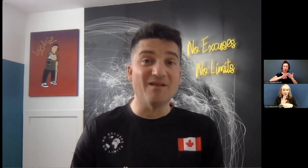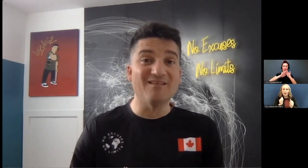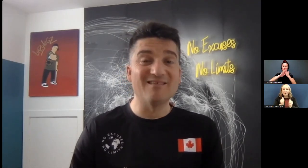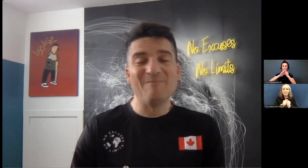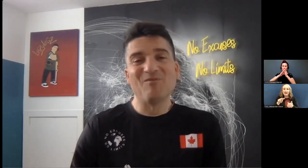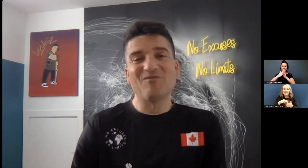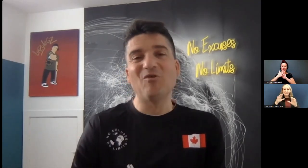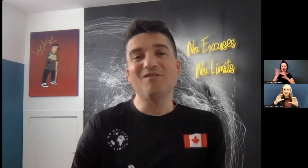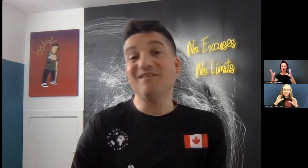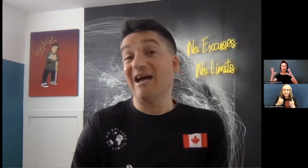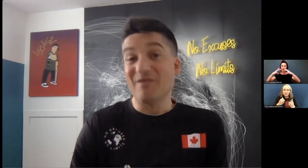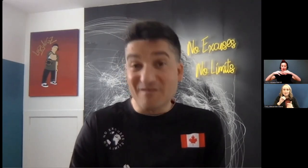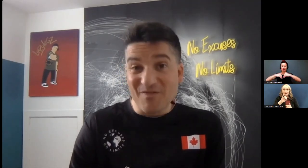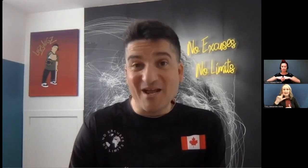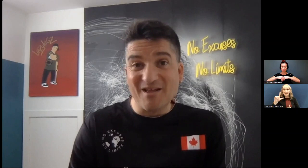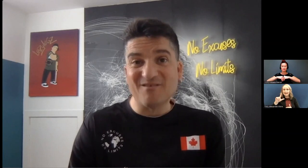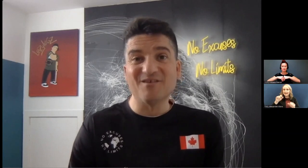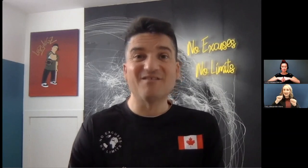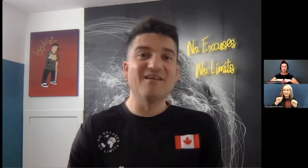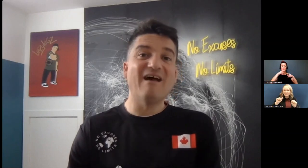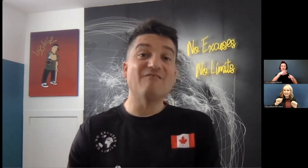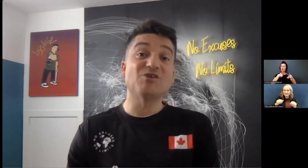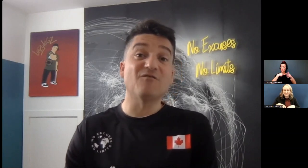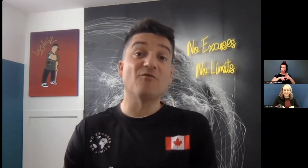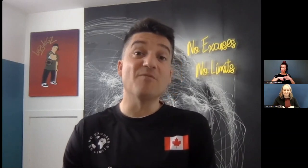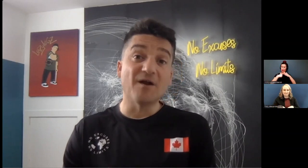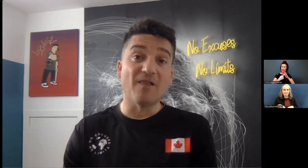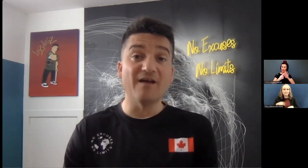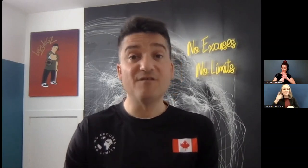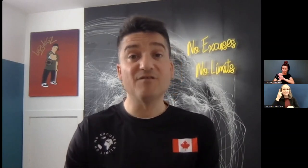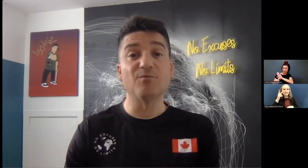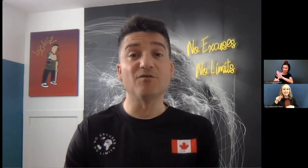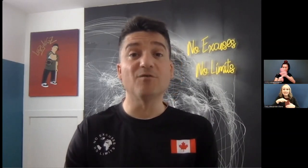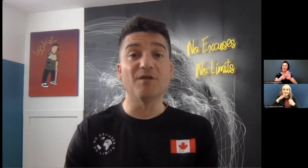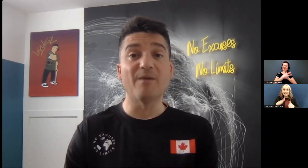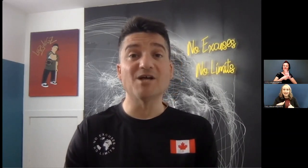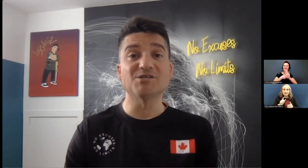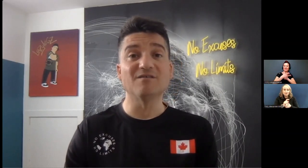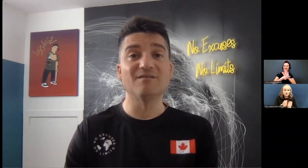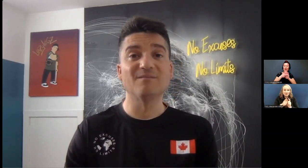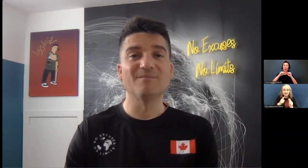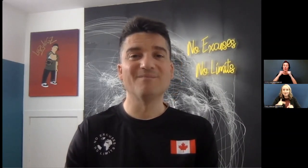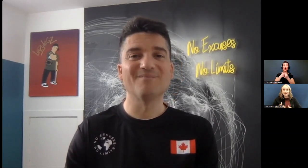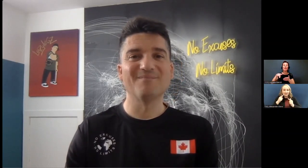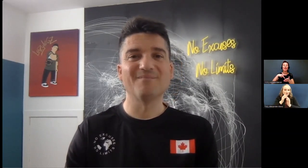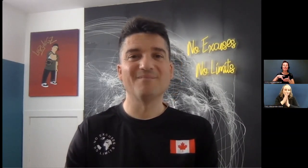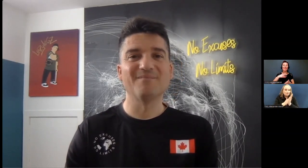Ill Abilities, so you can see how these other dancers have transformed their life to pursue their passions.